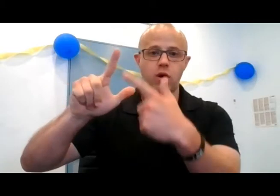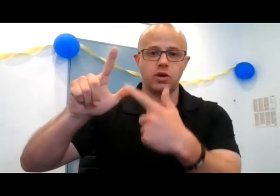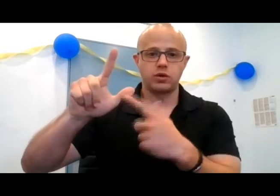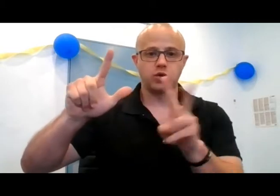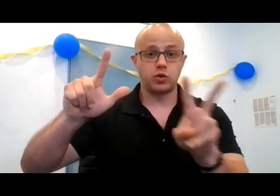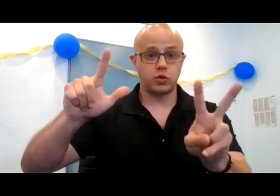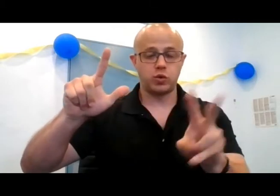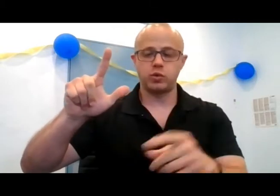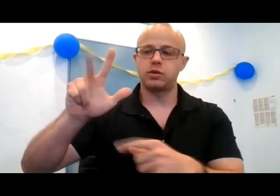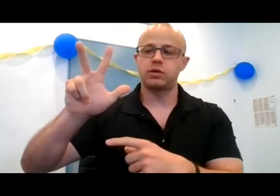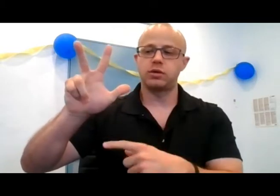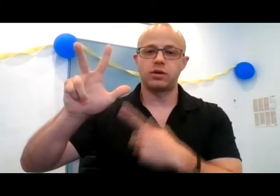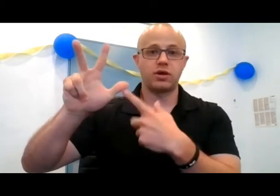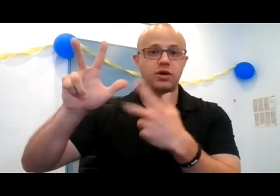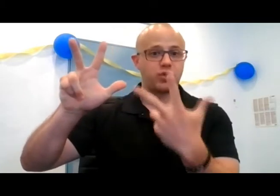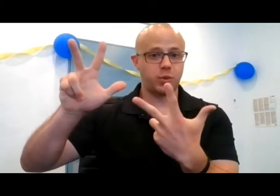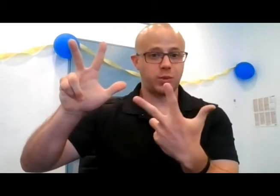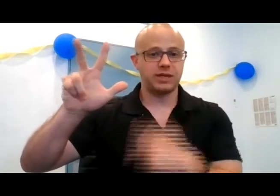23.